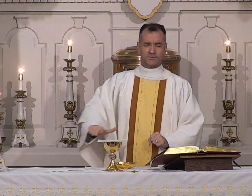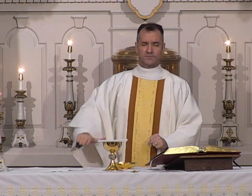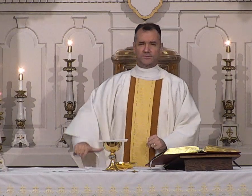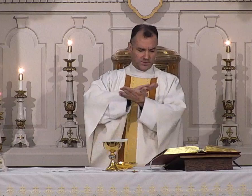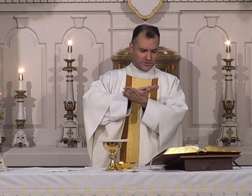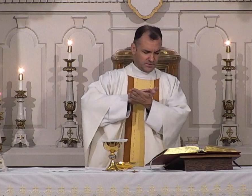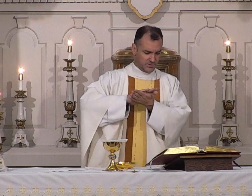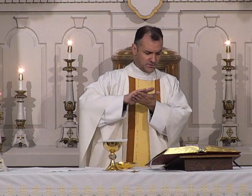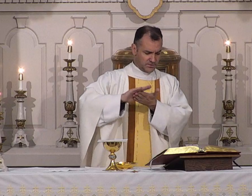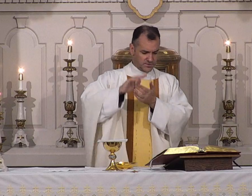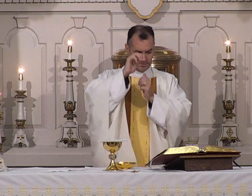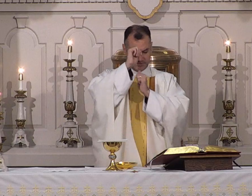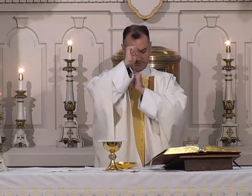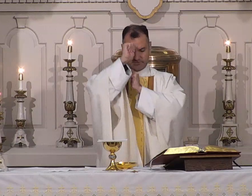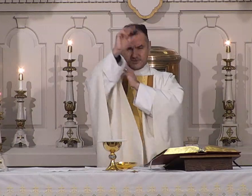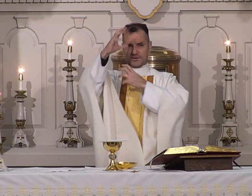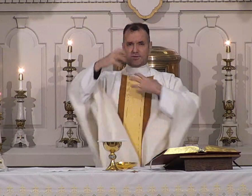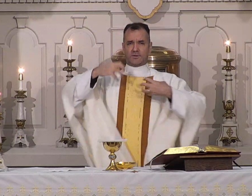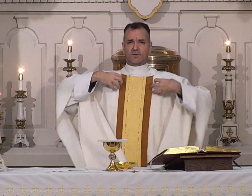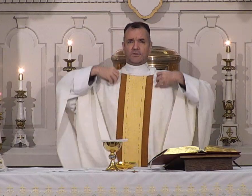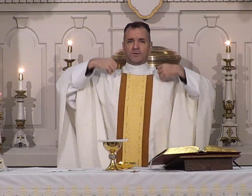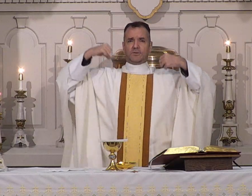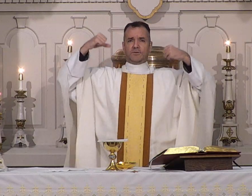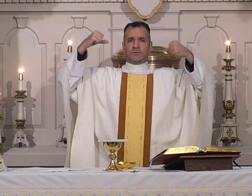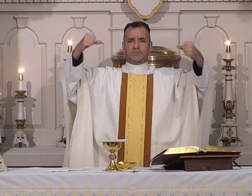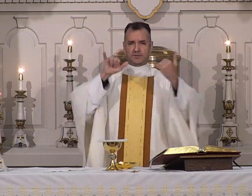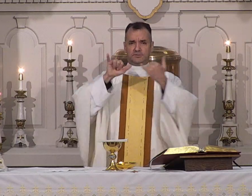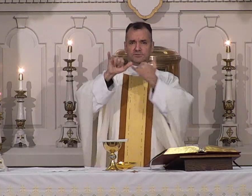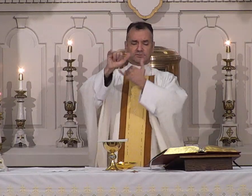It is truly right and just, our duty and our